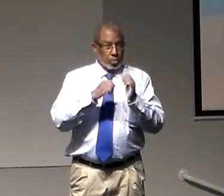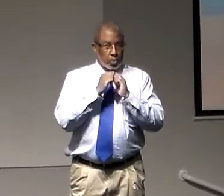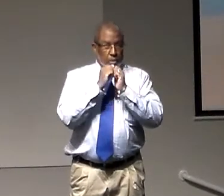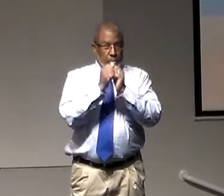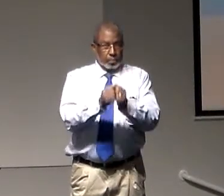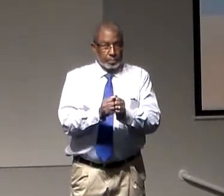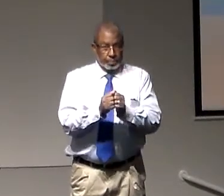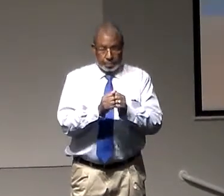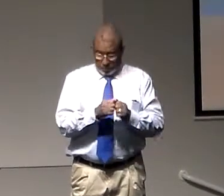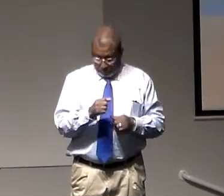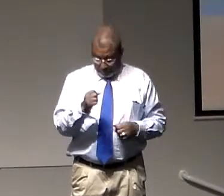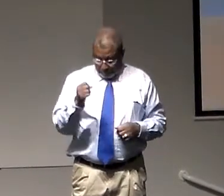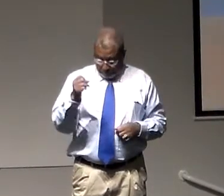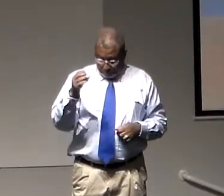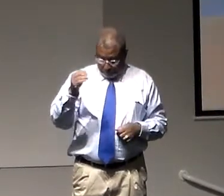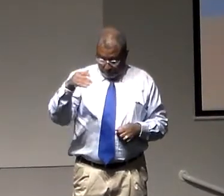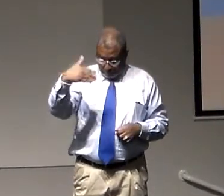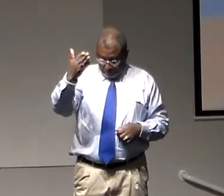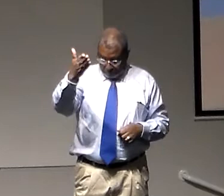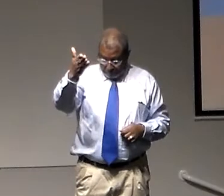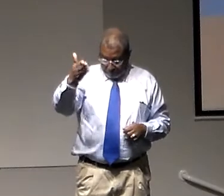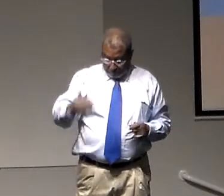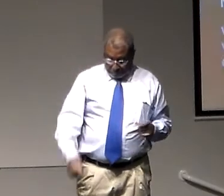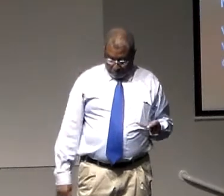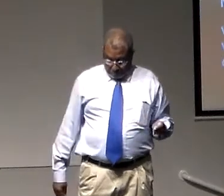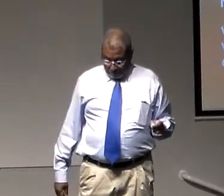can. We'll all lead together. So,